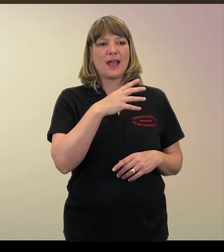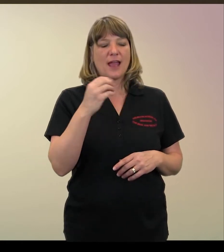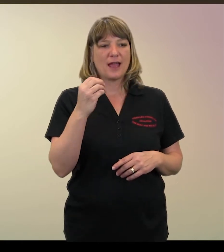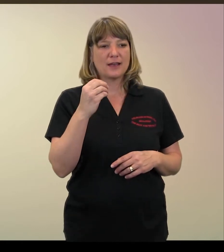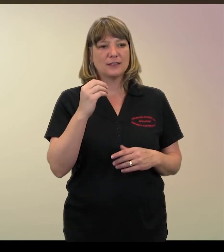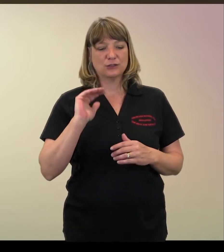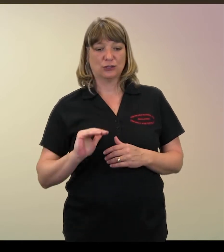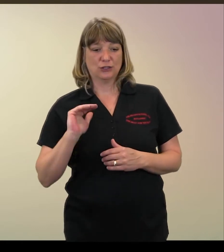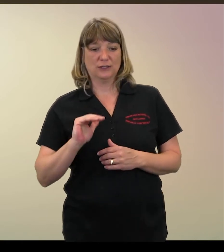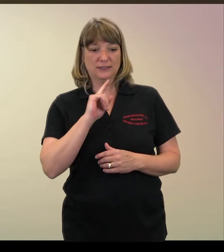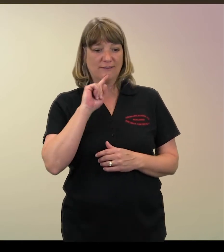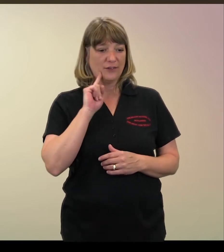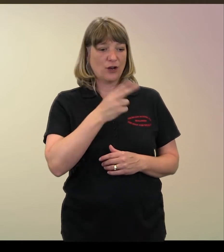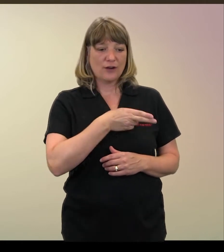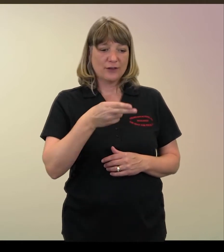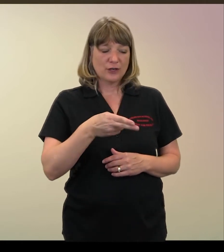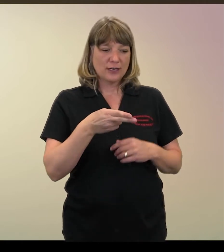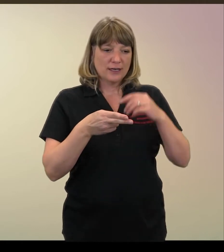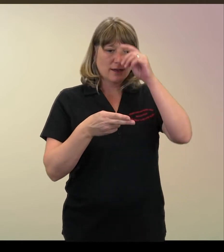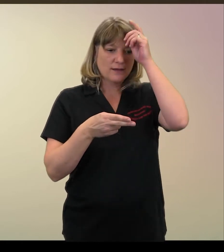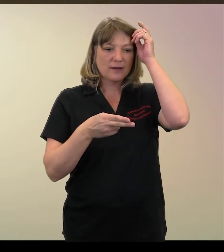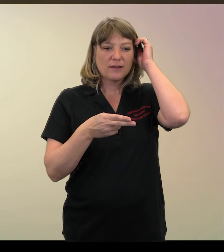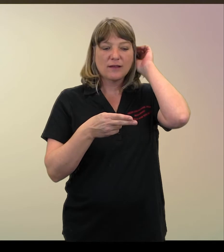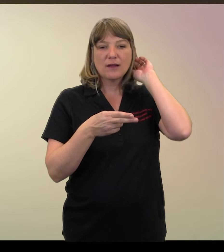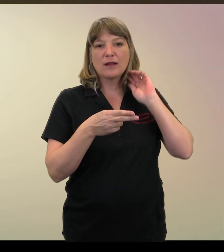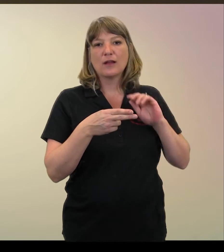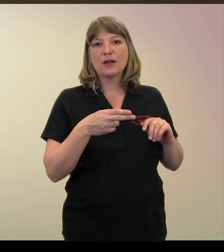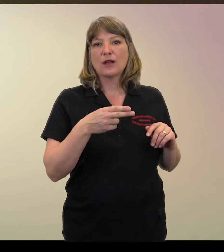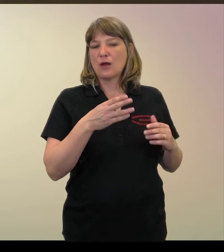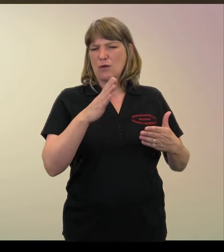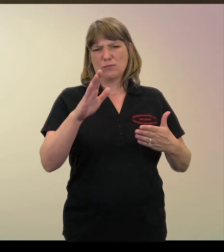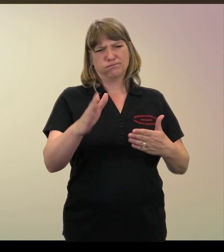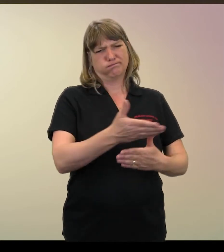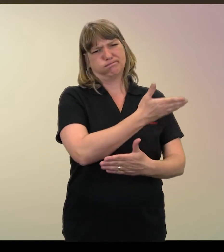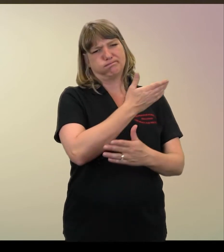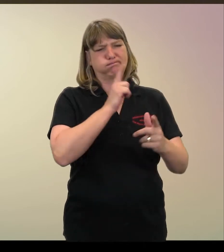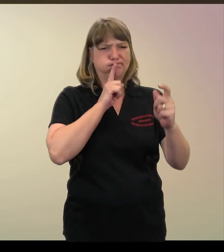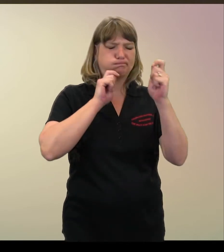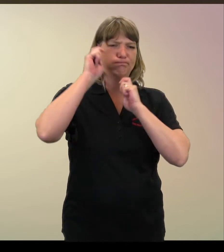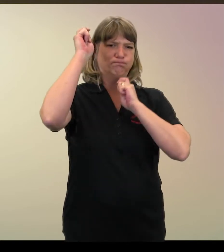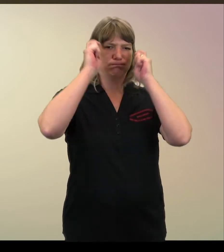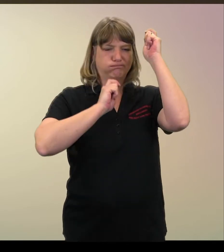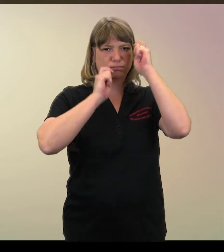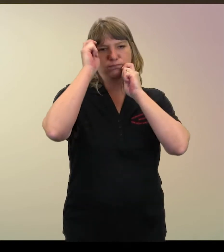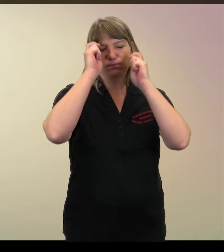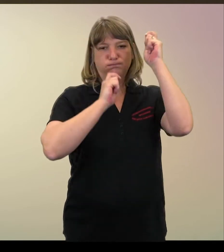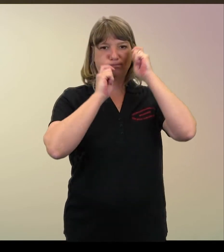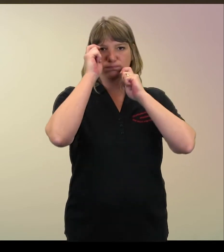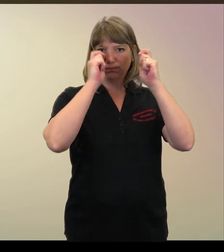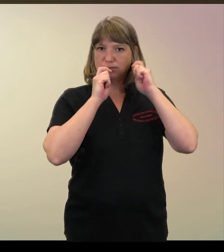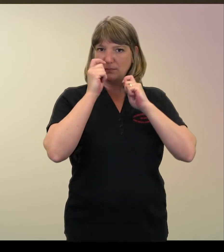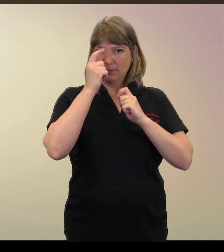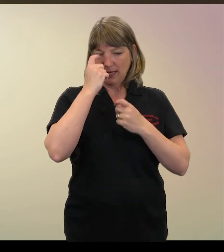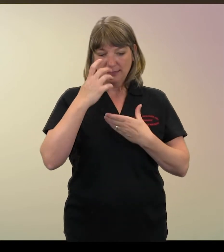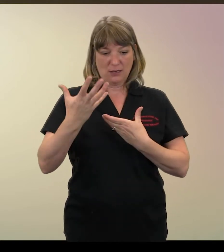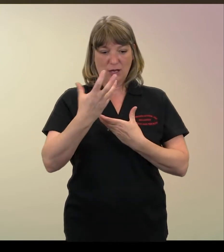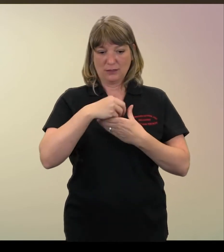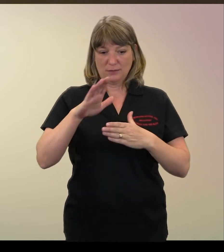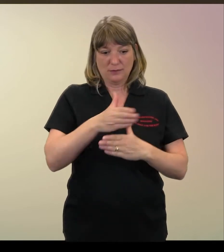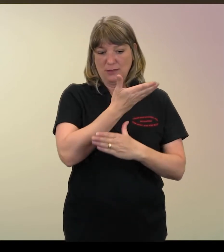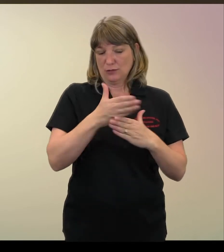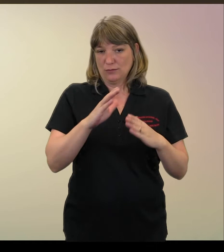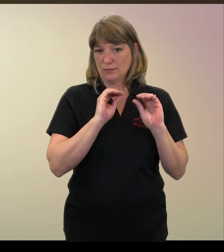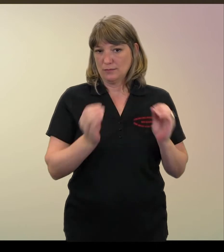Language. Children who are deaf and hard of hearing often use a wide range of facial expressions in the absence of an